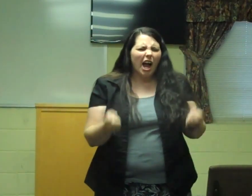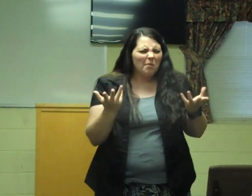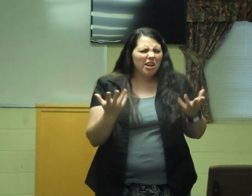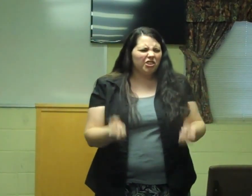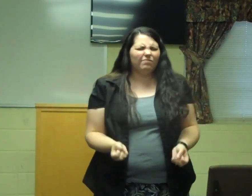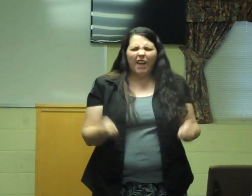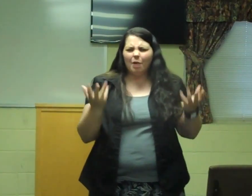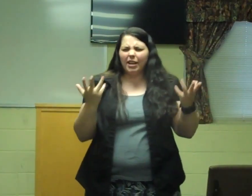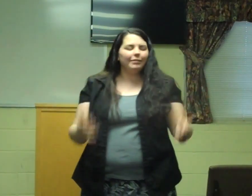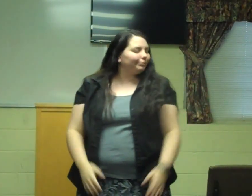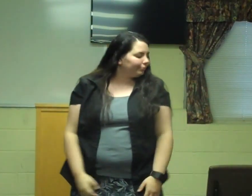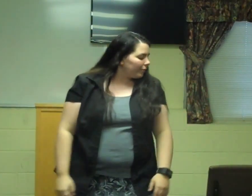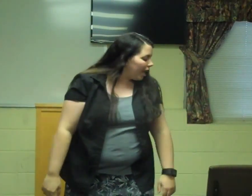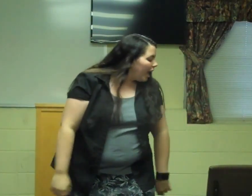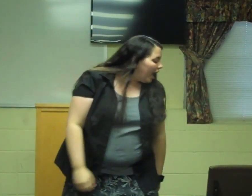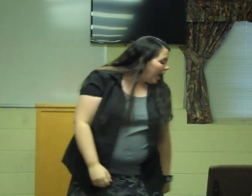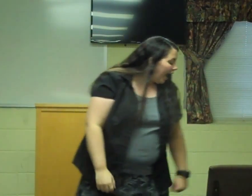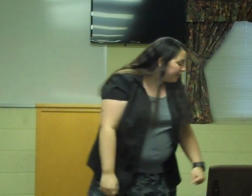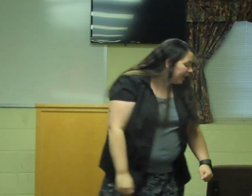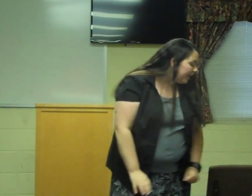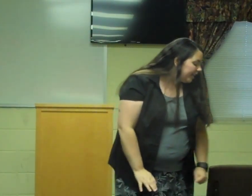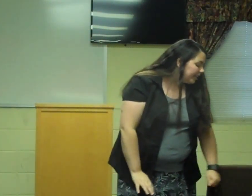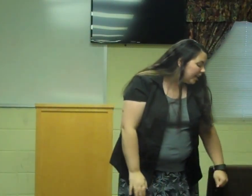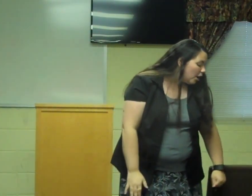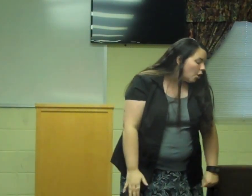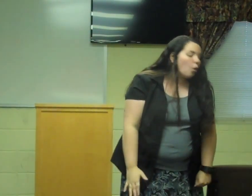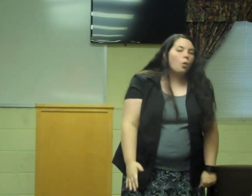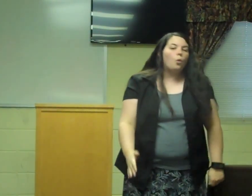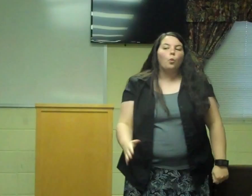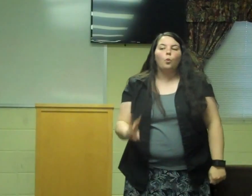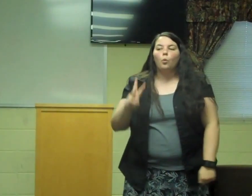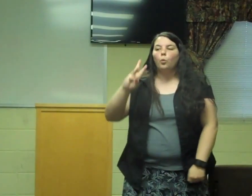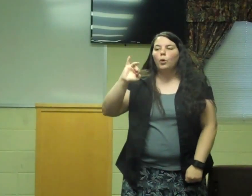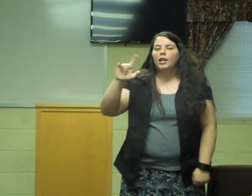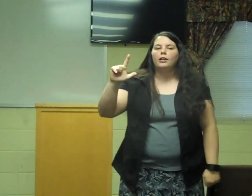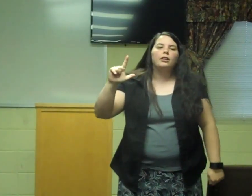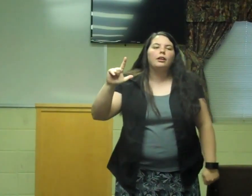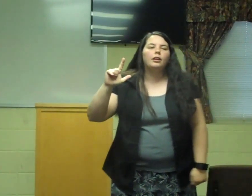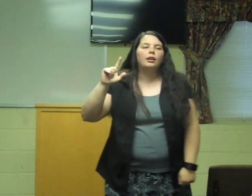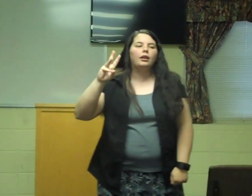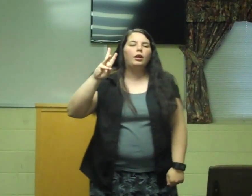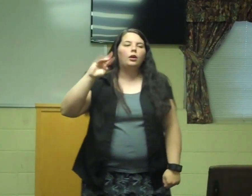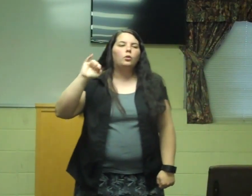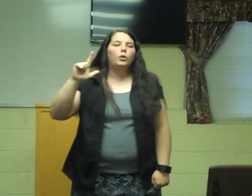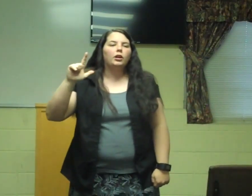How much? How many? And then will.